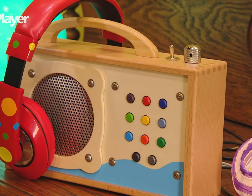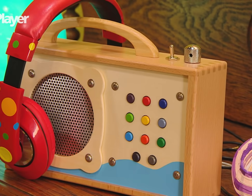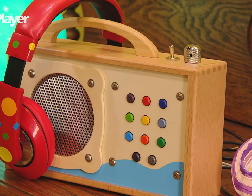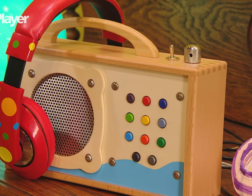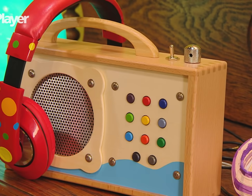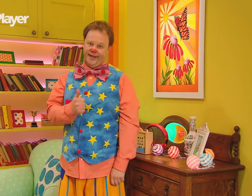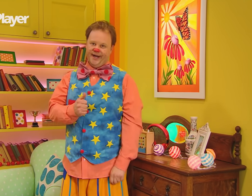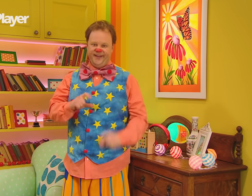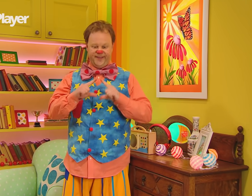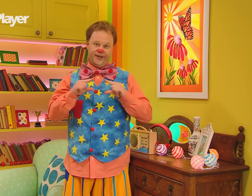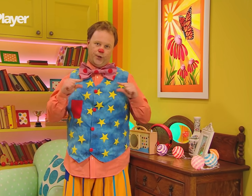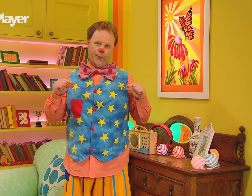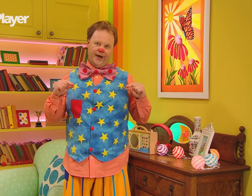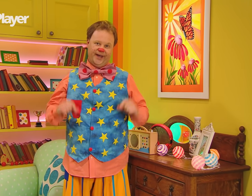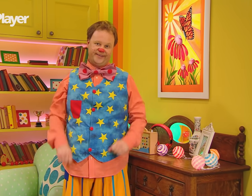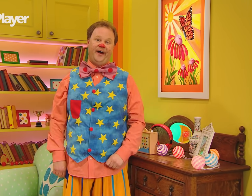Phew! Nice and quiet.